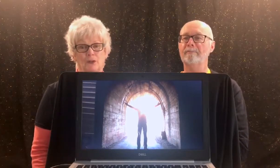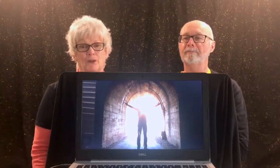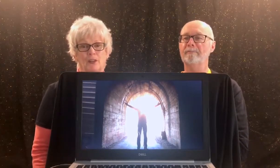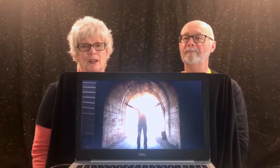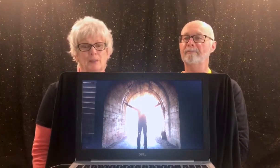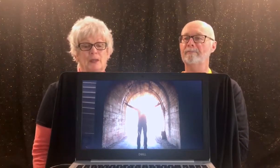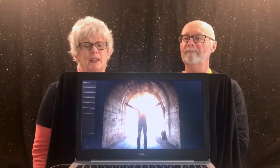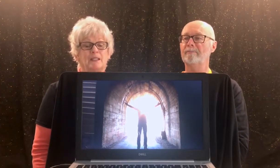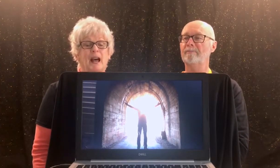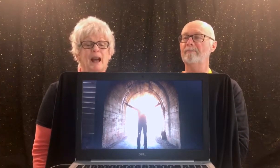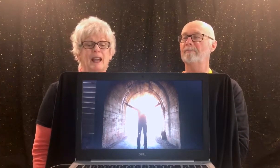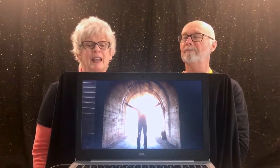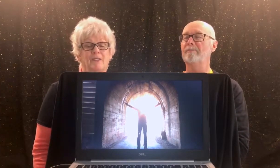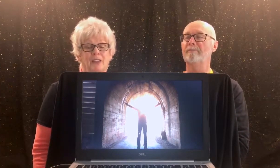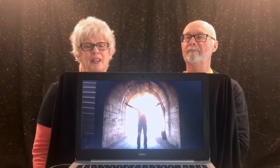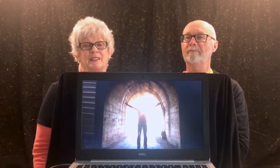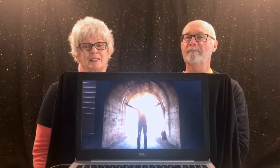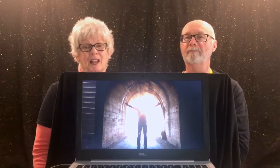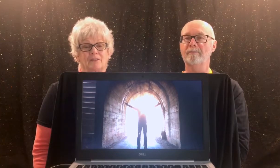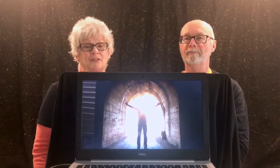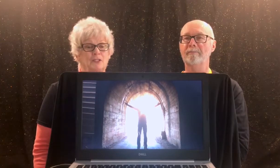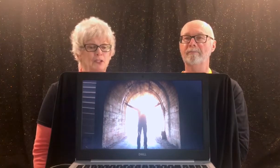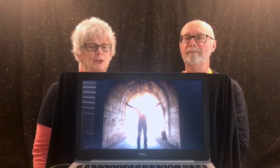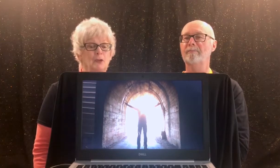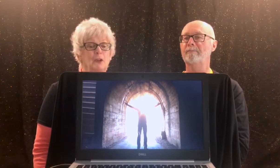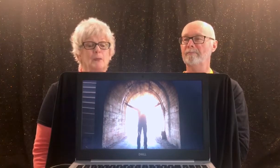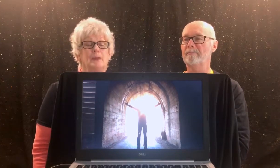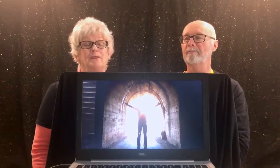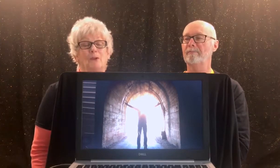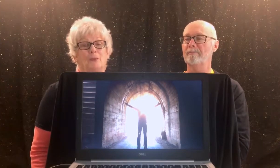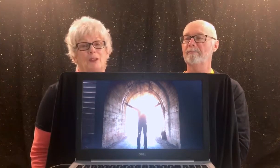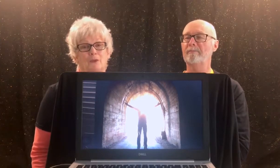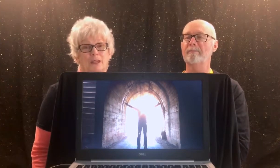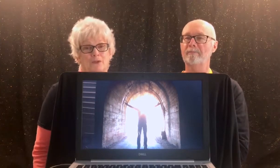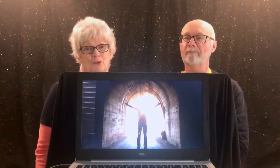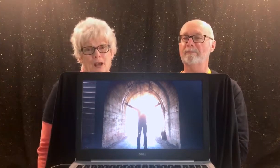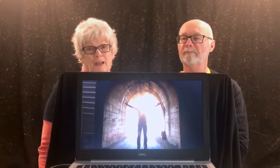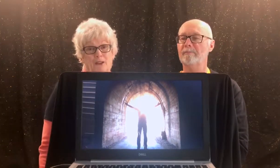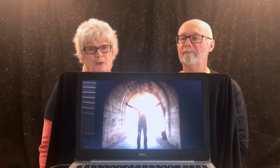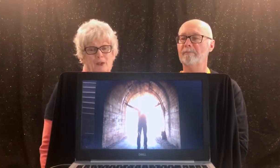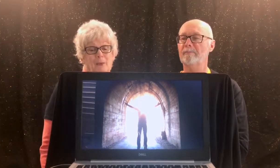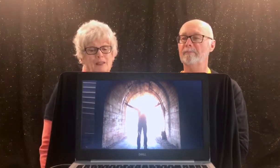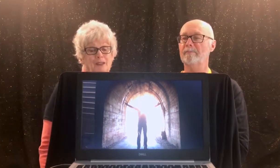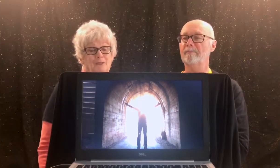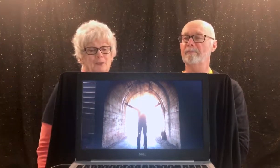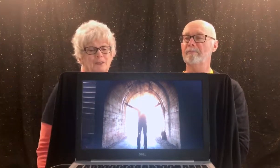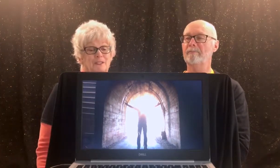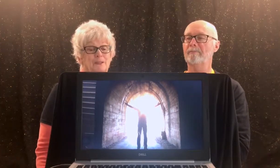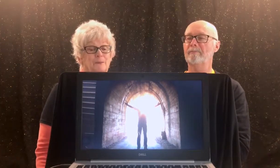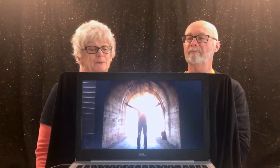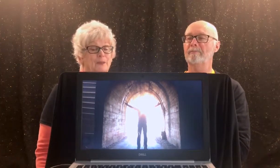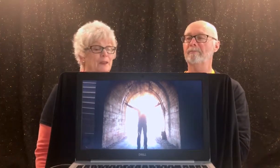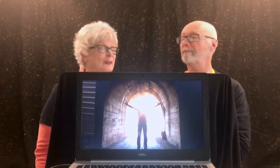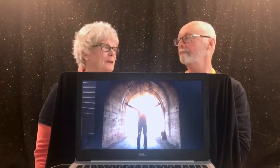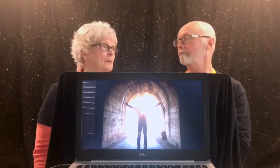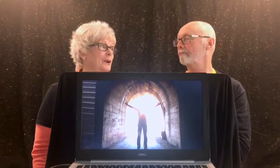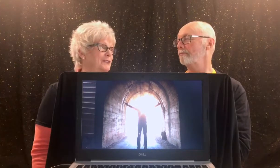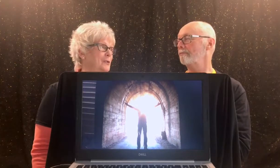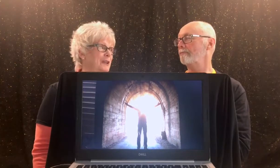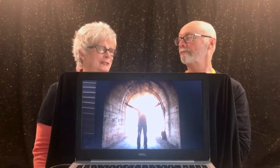earth because I have things left to do before being reunited with my loved ones. Mark Twain